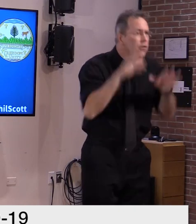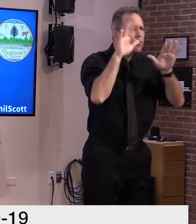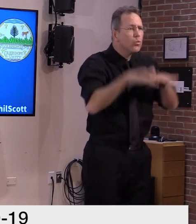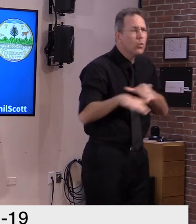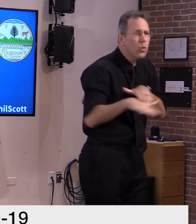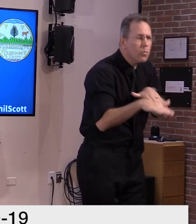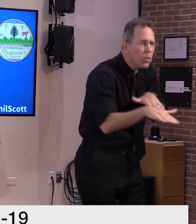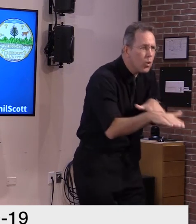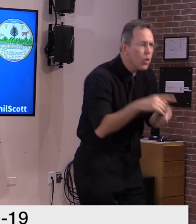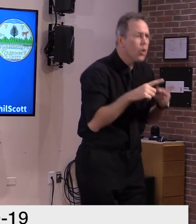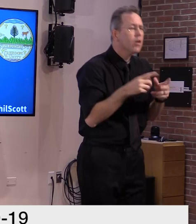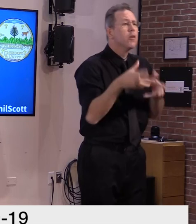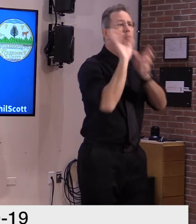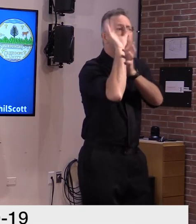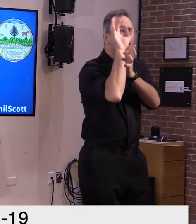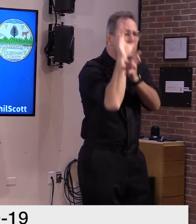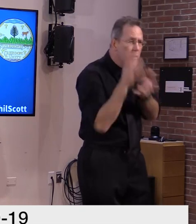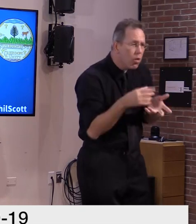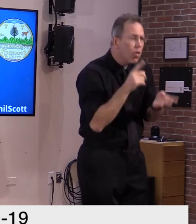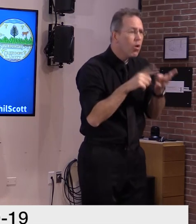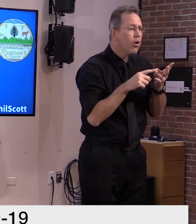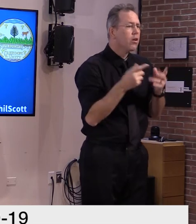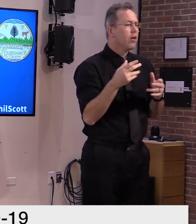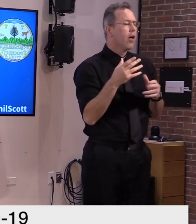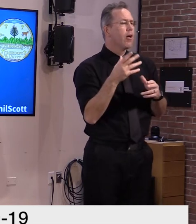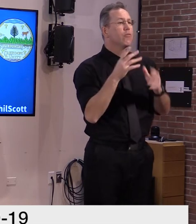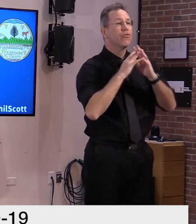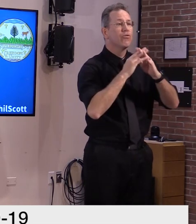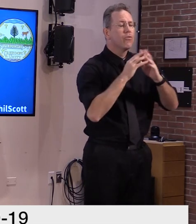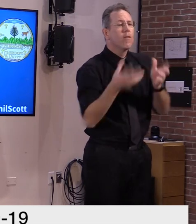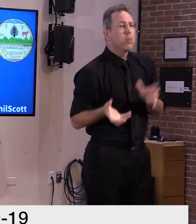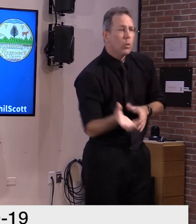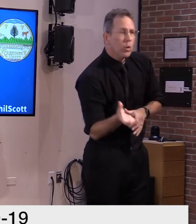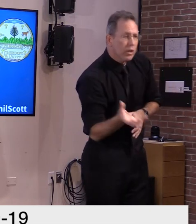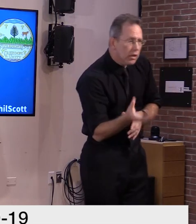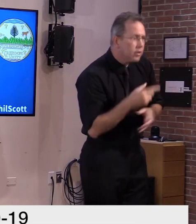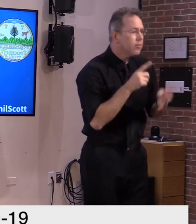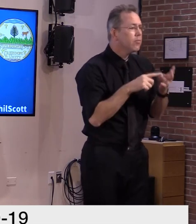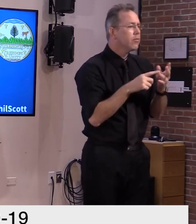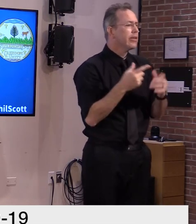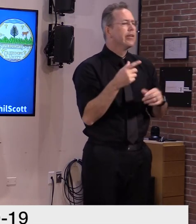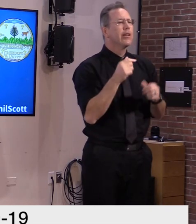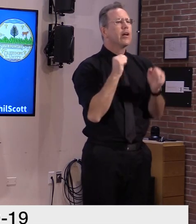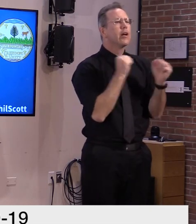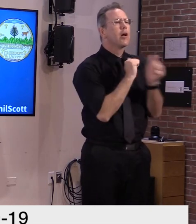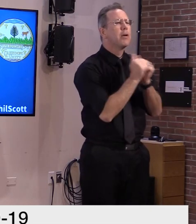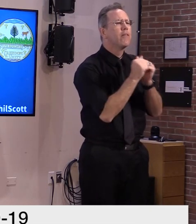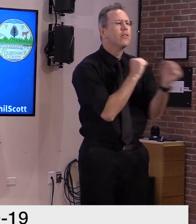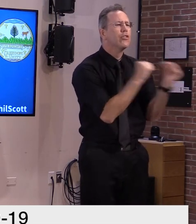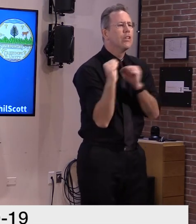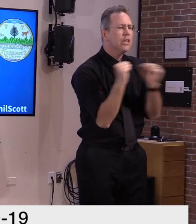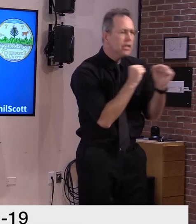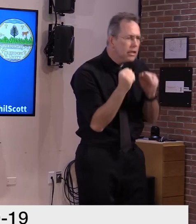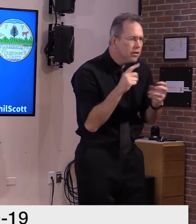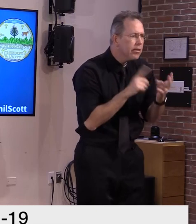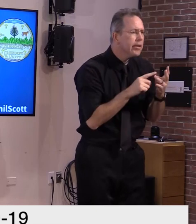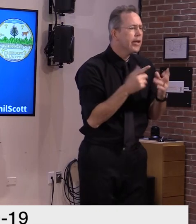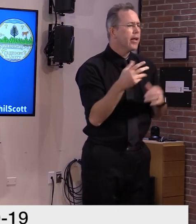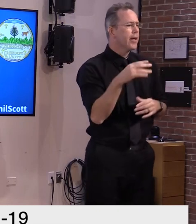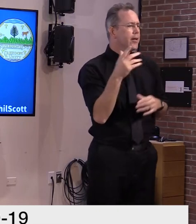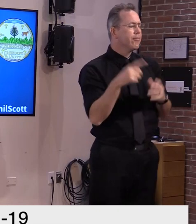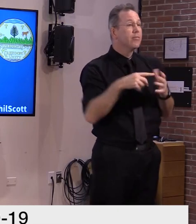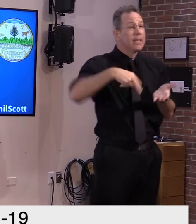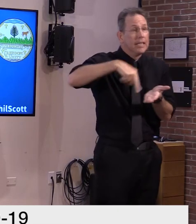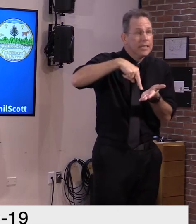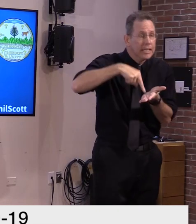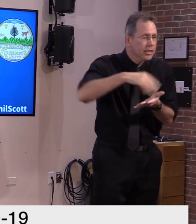competitive cheer, dance, gymnastics, hockey, indoor track, and wrestling. Fully appreciating